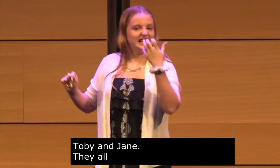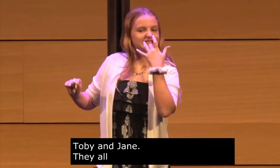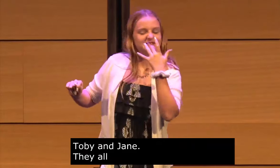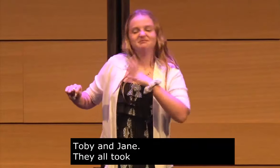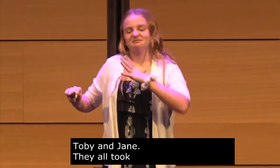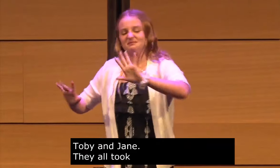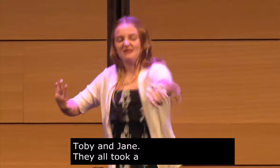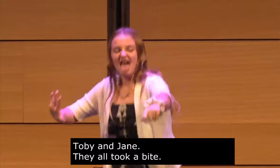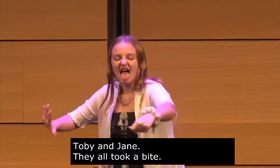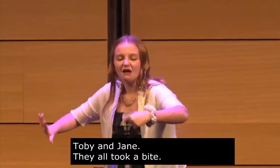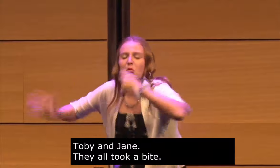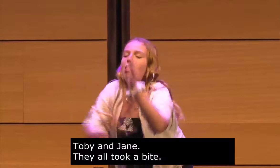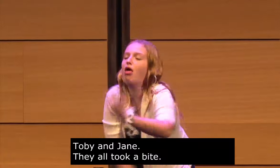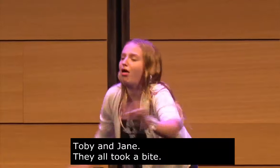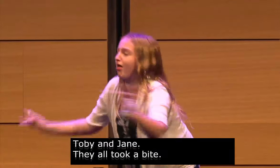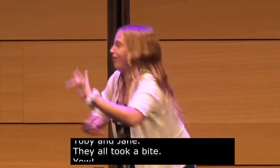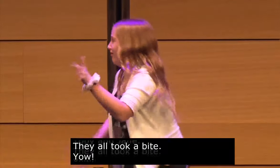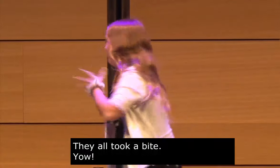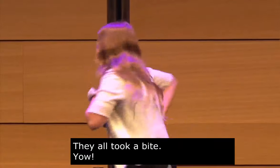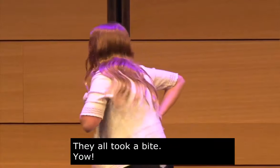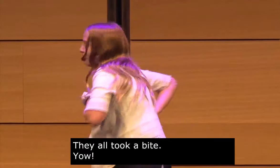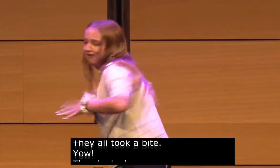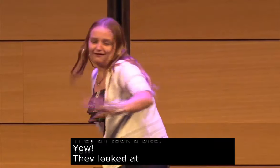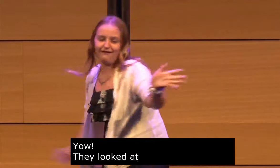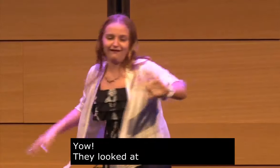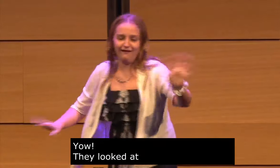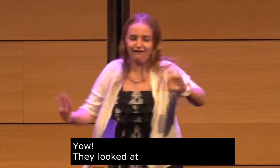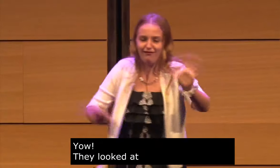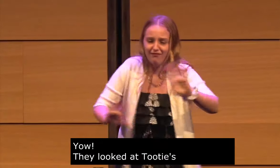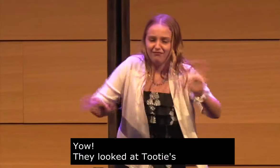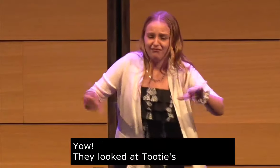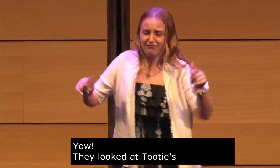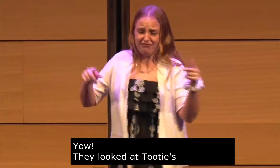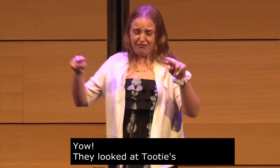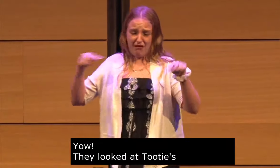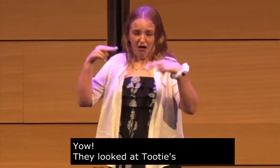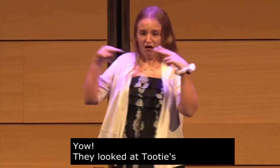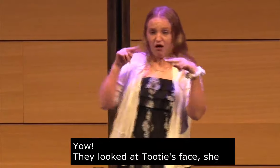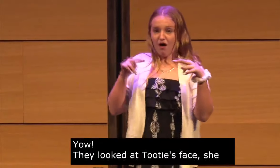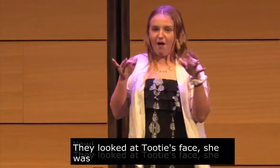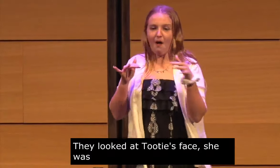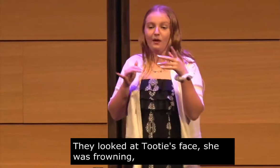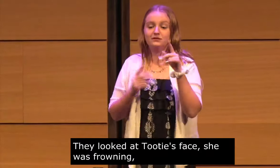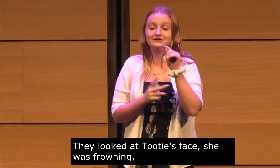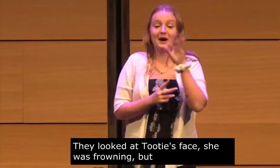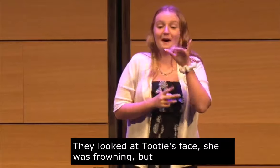They all took a bite. "Yow!" They looked at Tootie's face. She was frowning, but